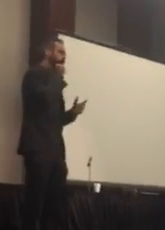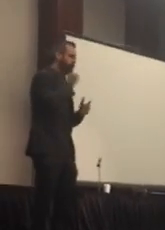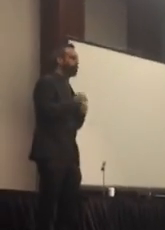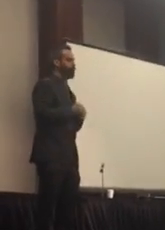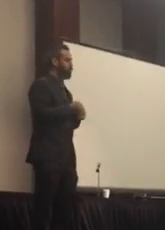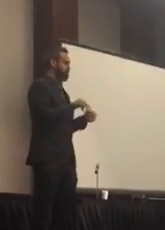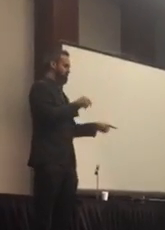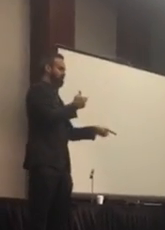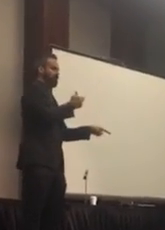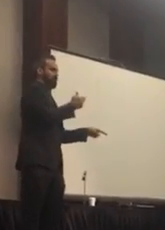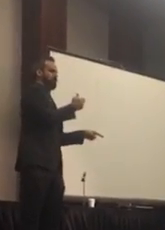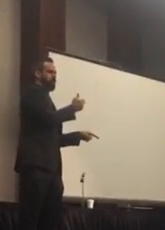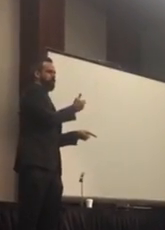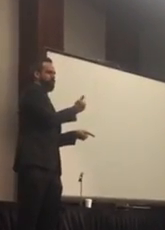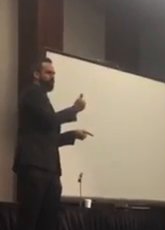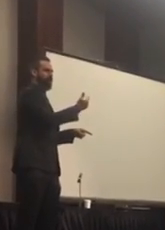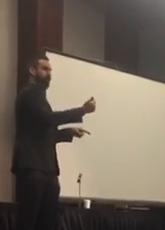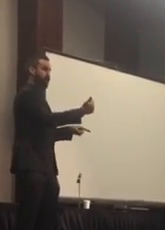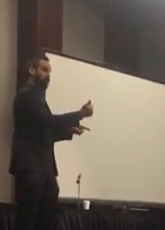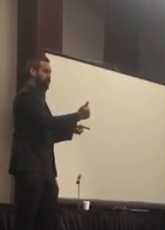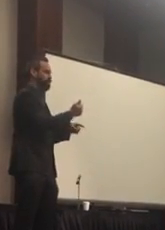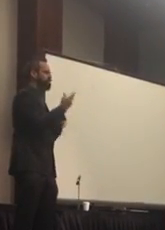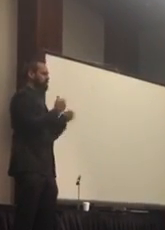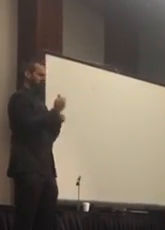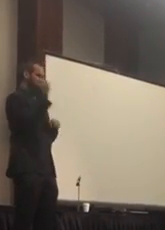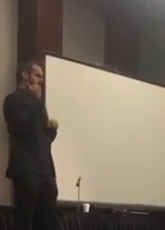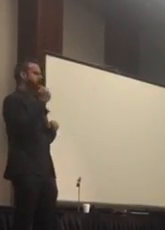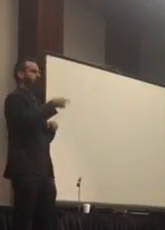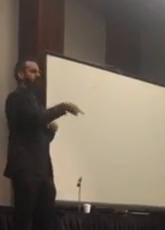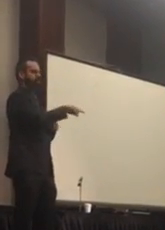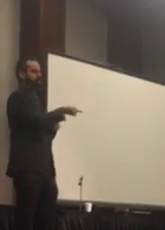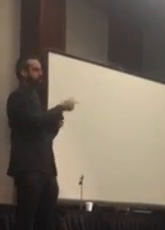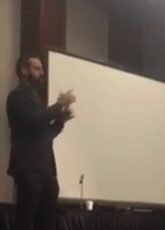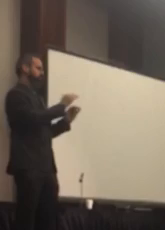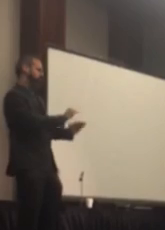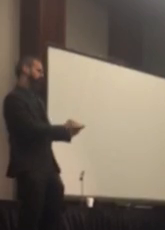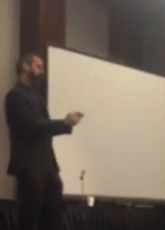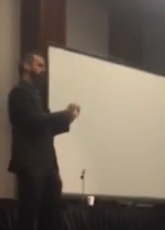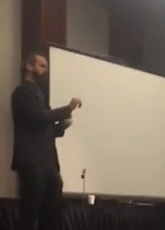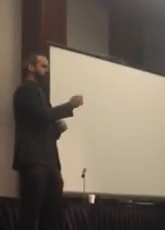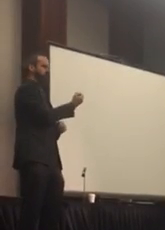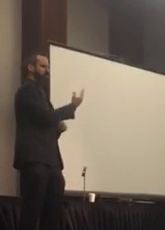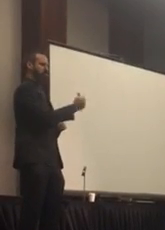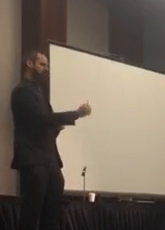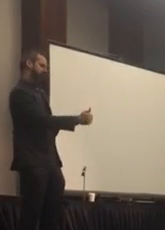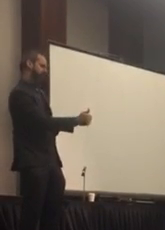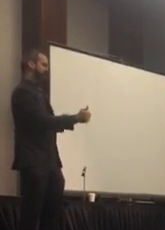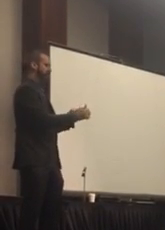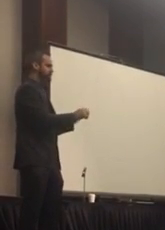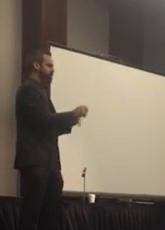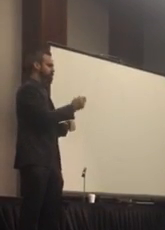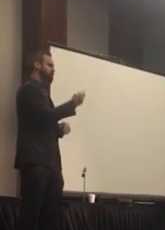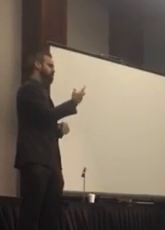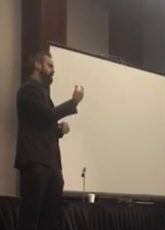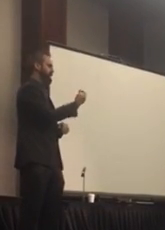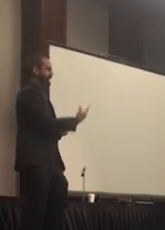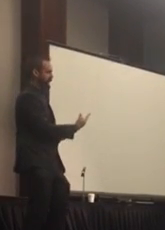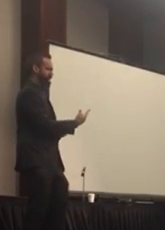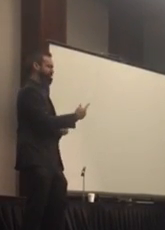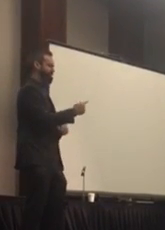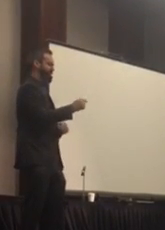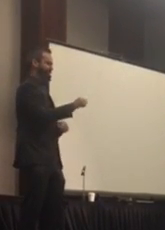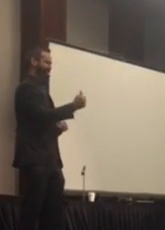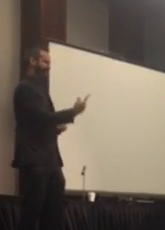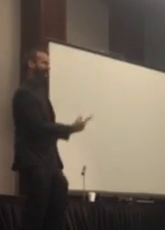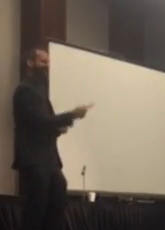and 13. And a couple years ago, when they were, 12 and 10 or whatever, I think 12 and a half and 10 and a half, as